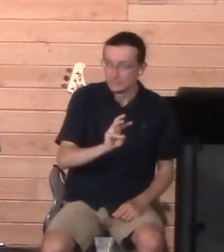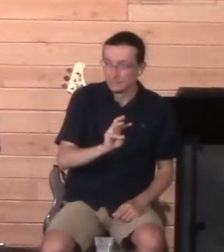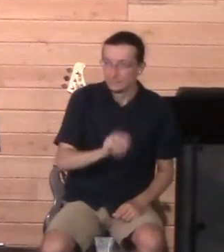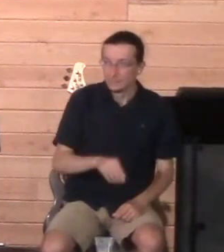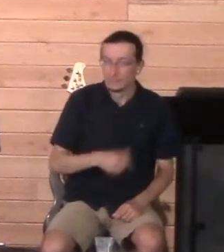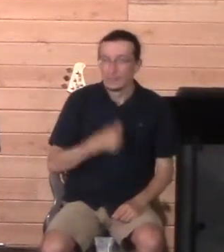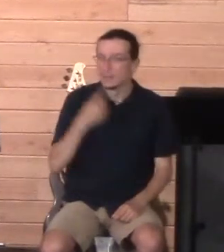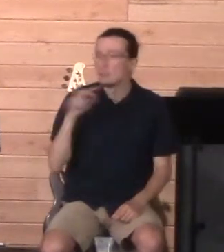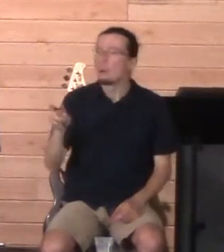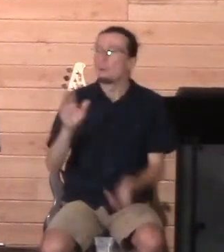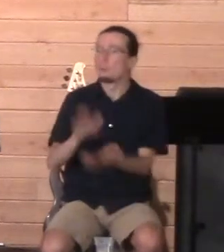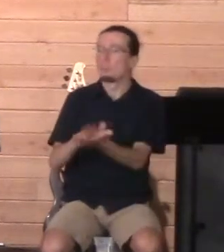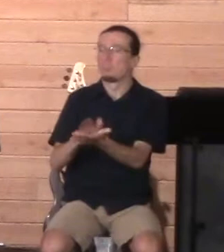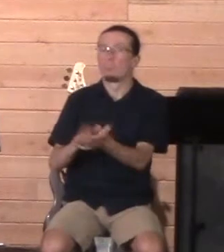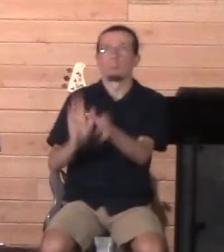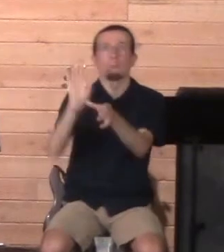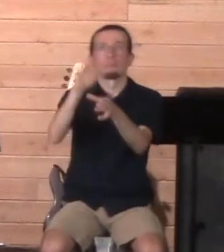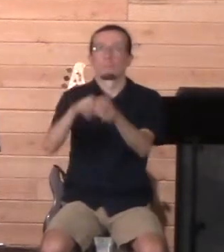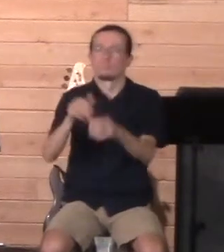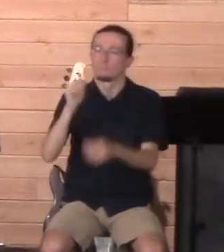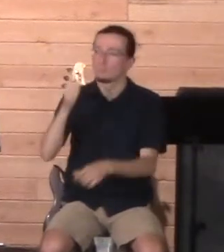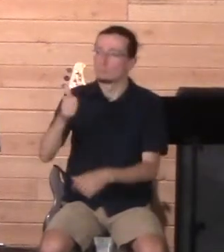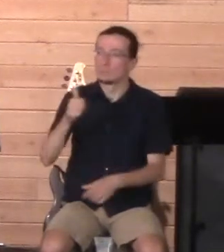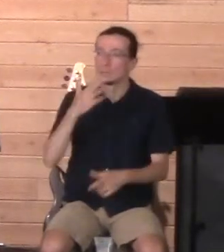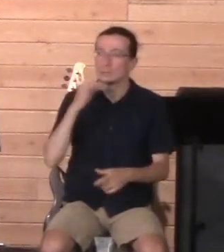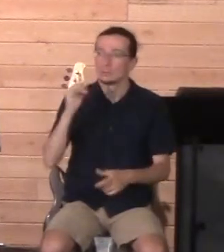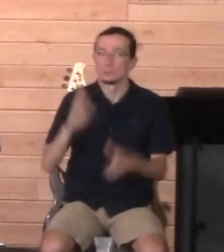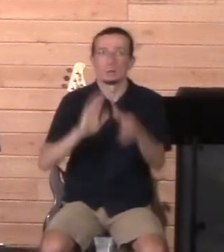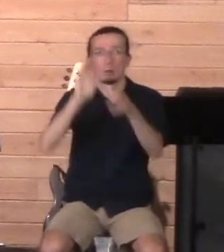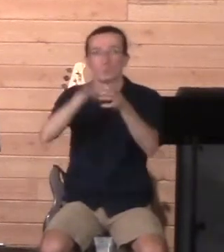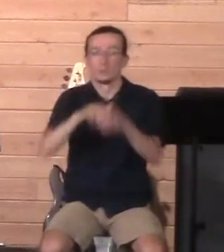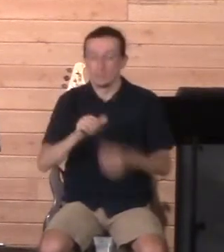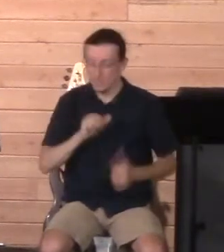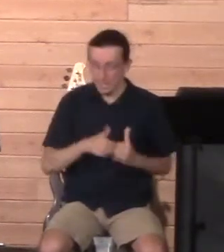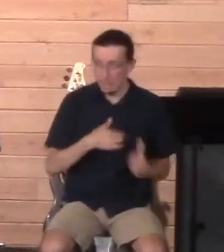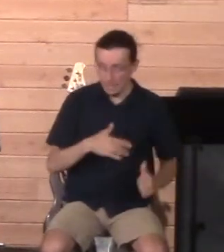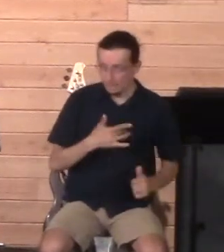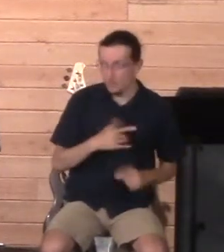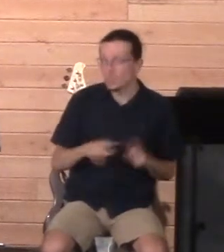And I said, good shot, Matt. Way to keep shooting. It's not really what I felt, but I said it.